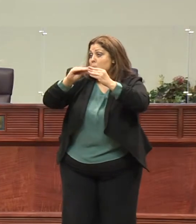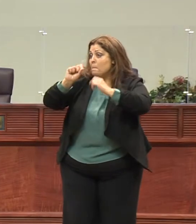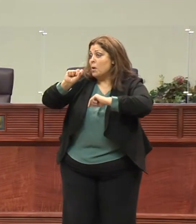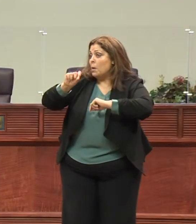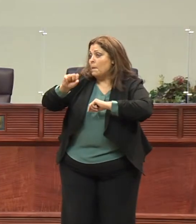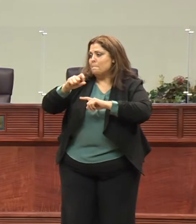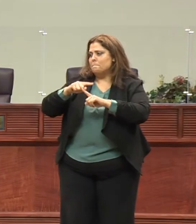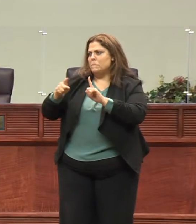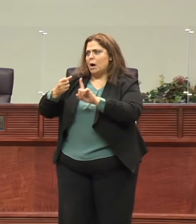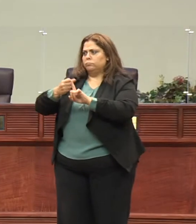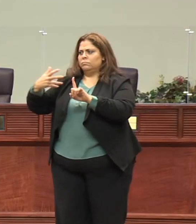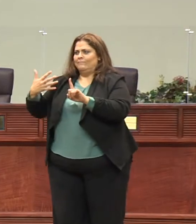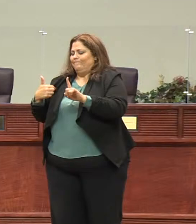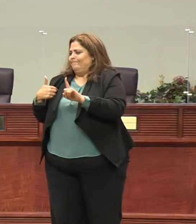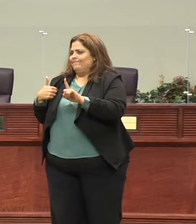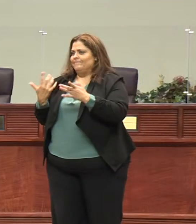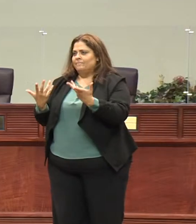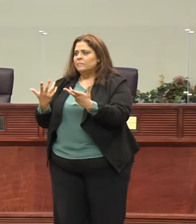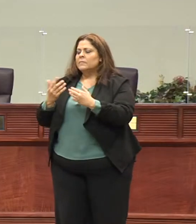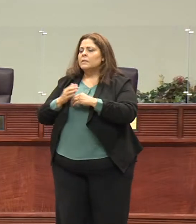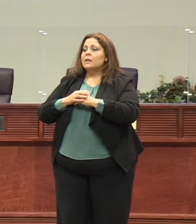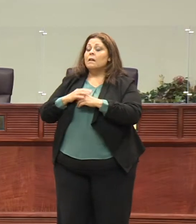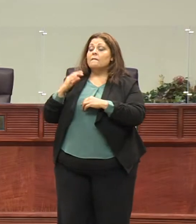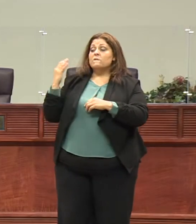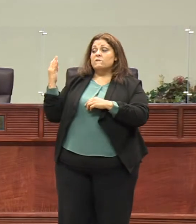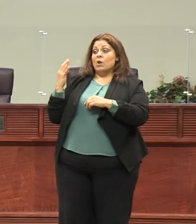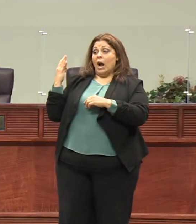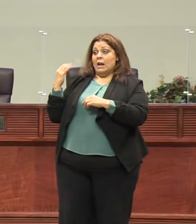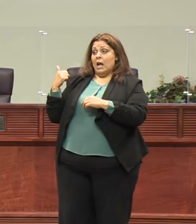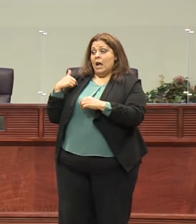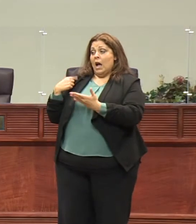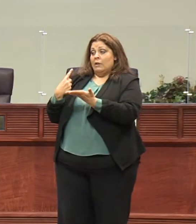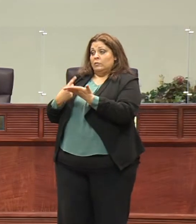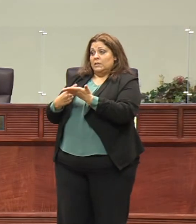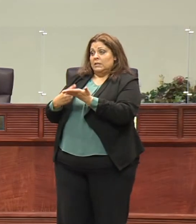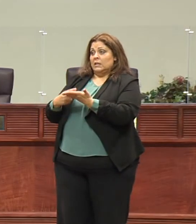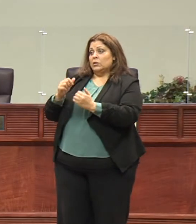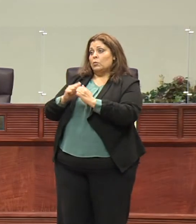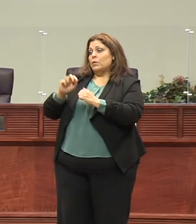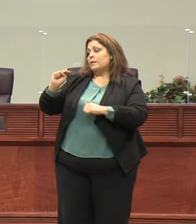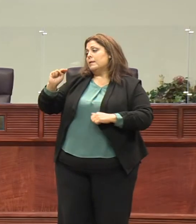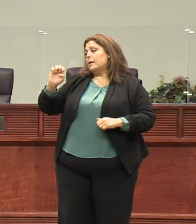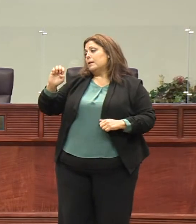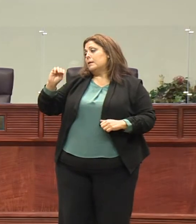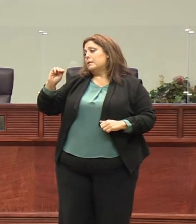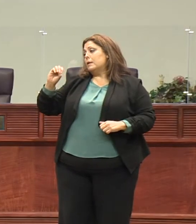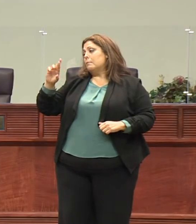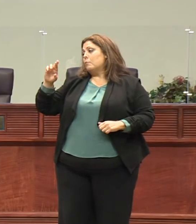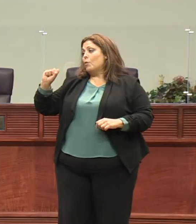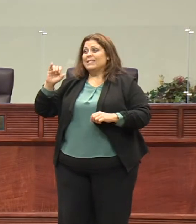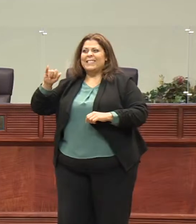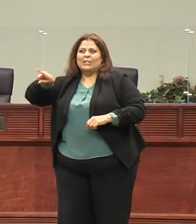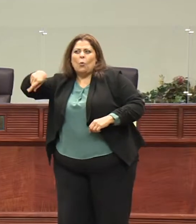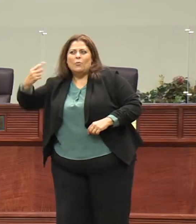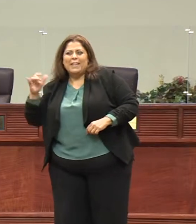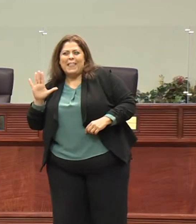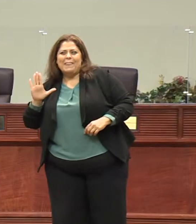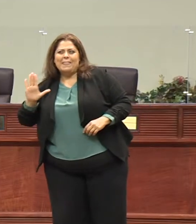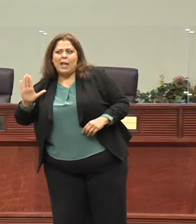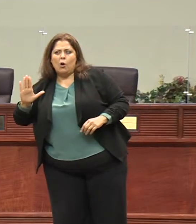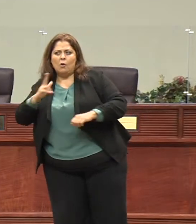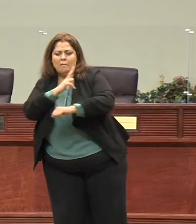on Friday, I was talking to Nemours. Now, this is only for Nemours. It could be